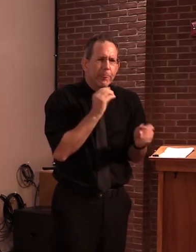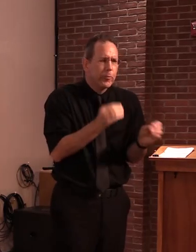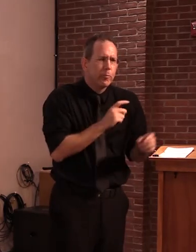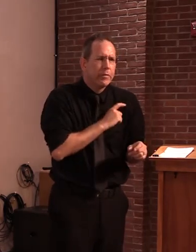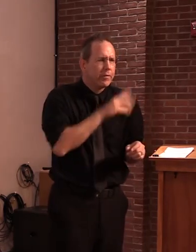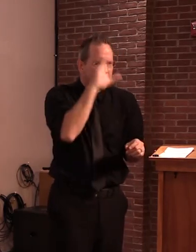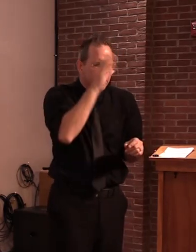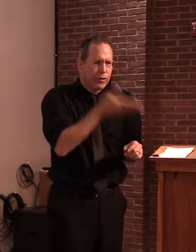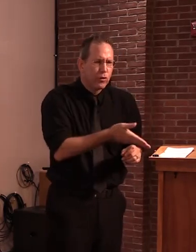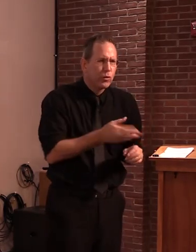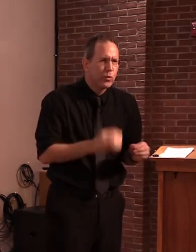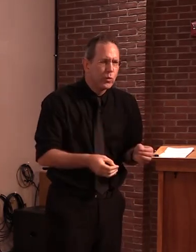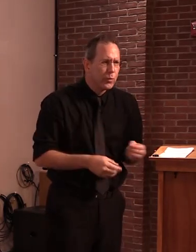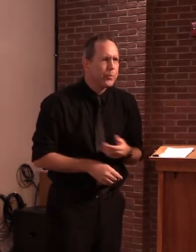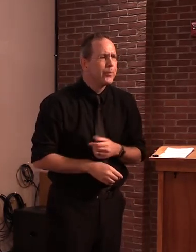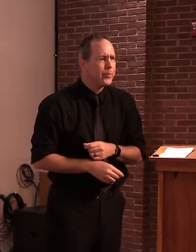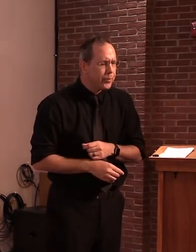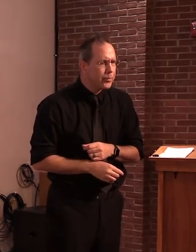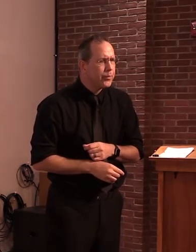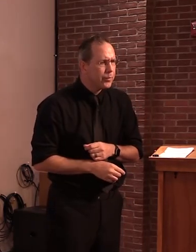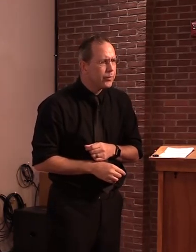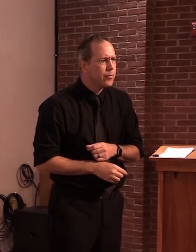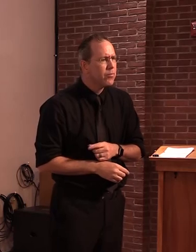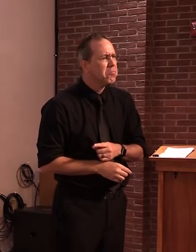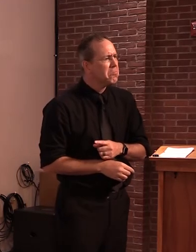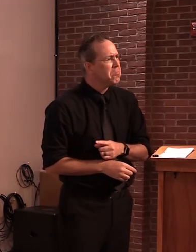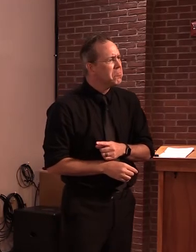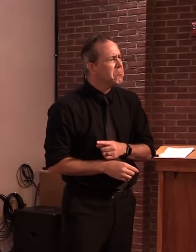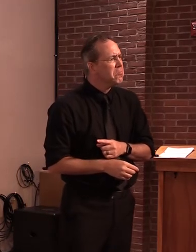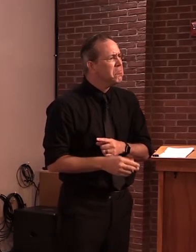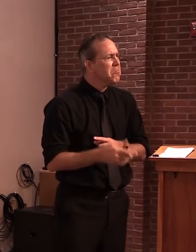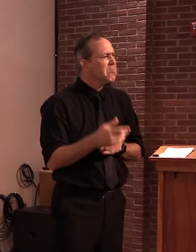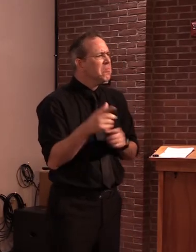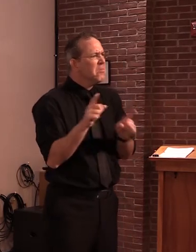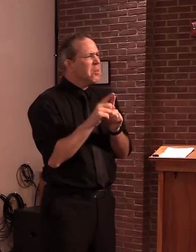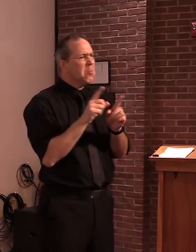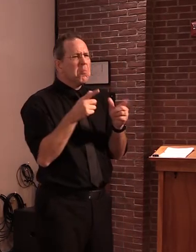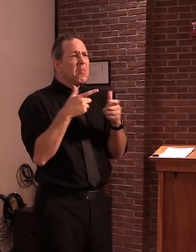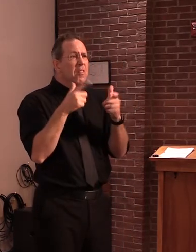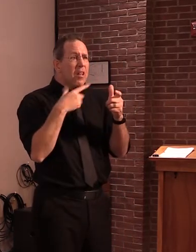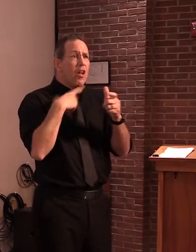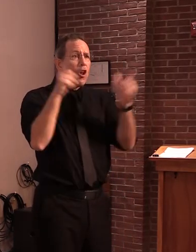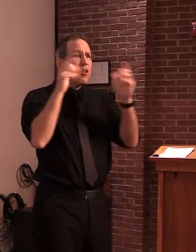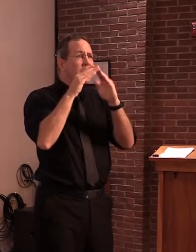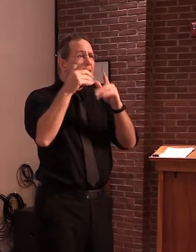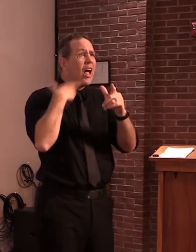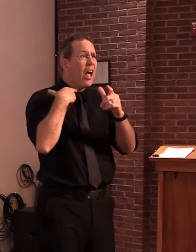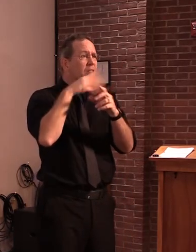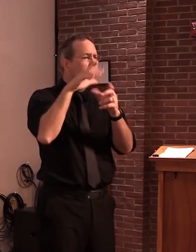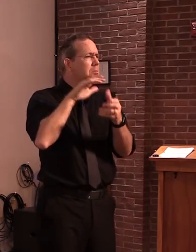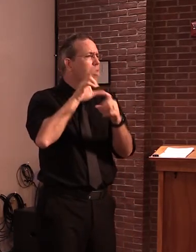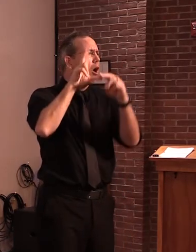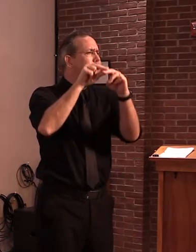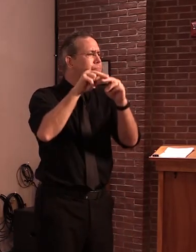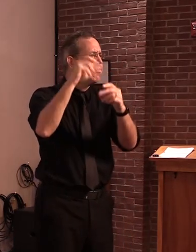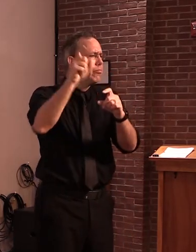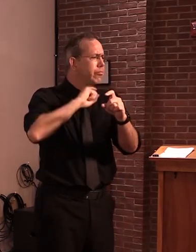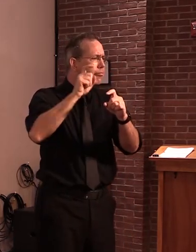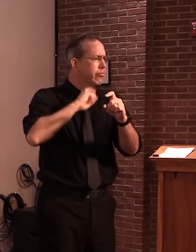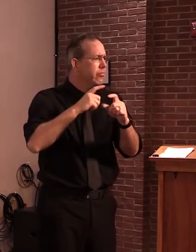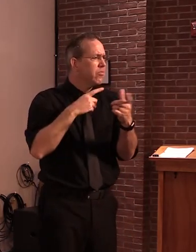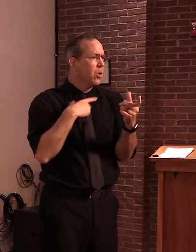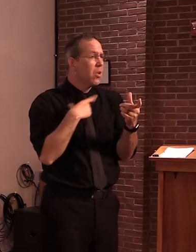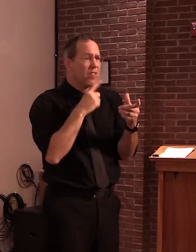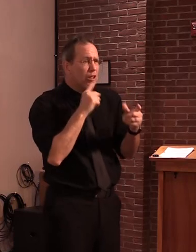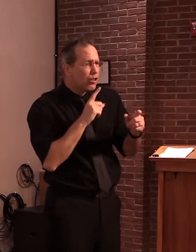But in case, I mean, if somebody isn't getting distributed masks at the local level, please call us